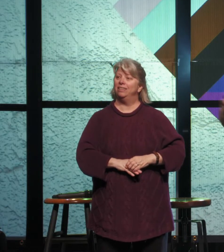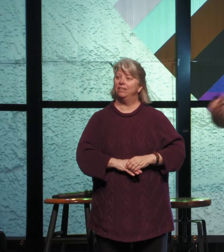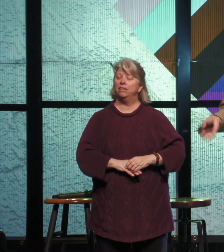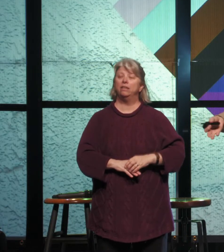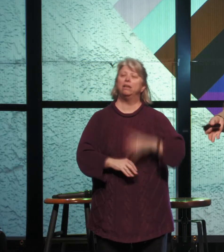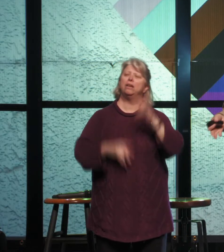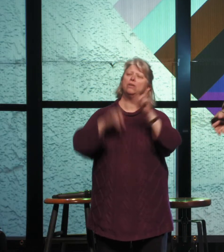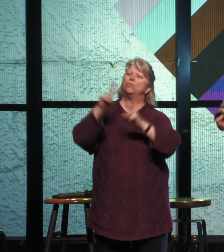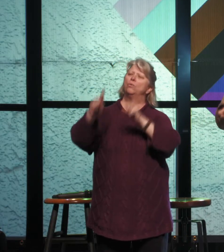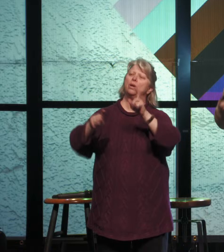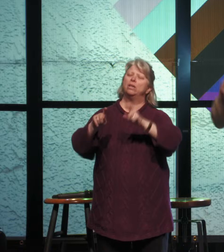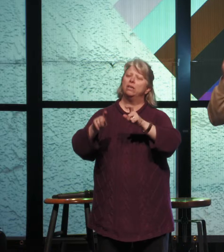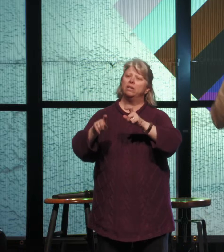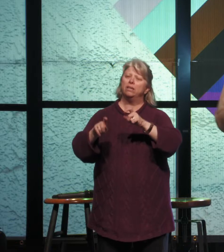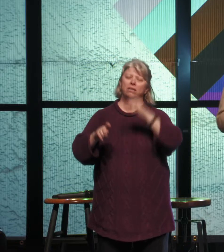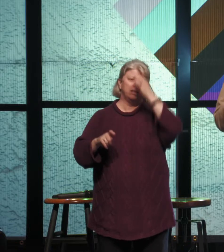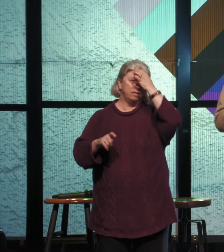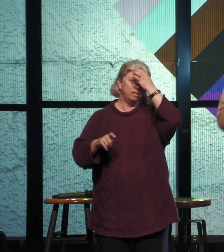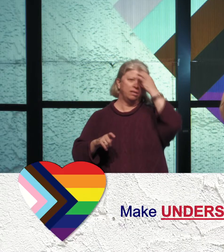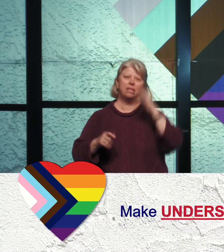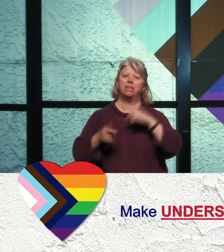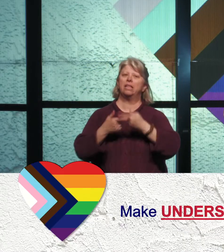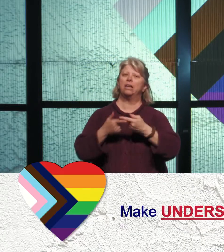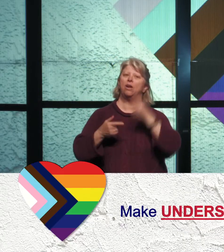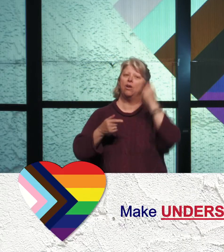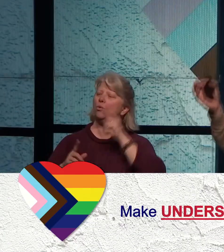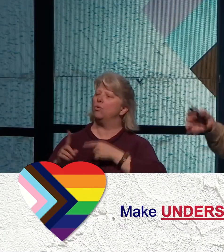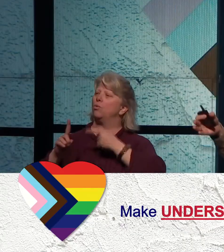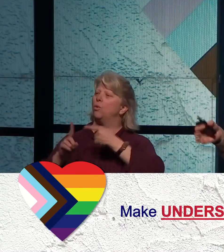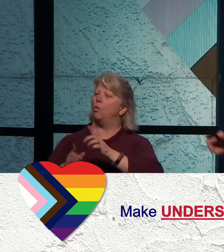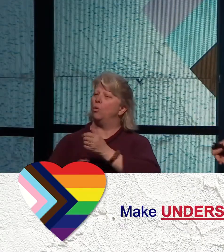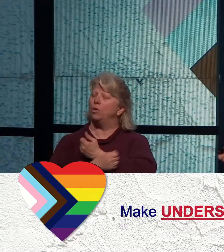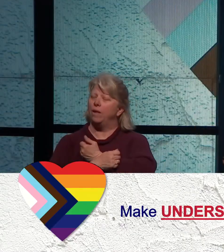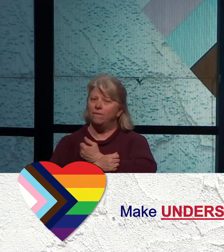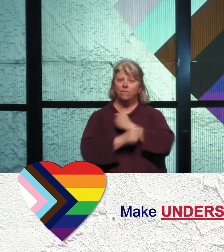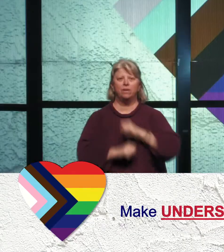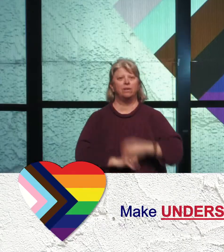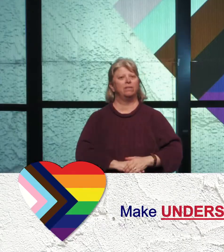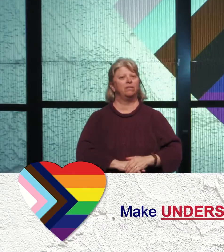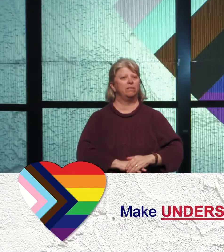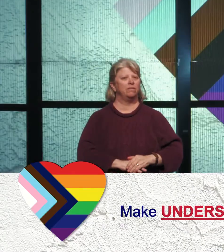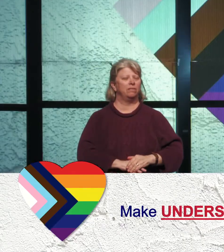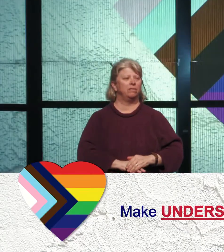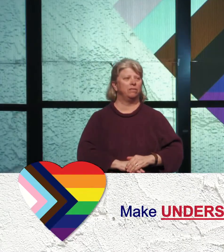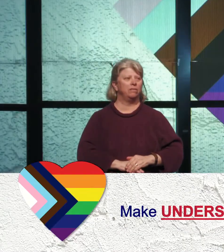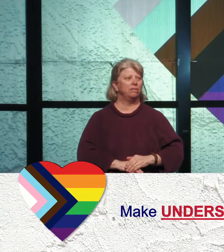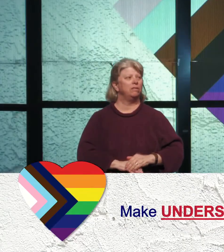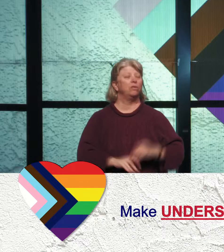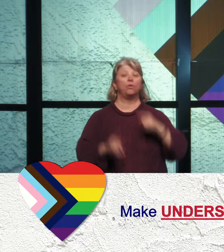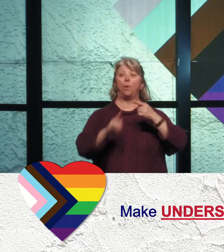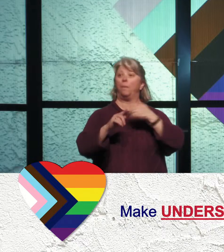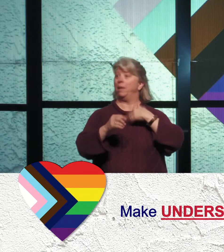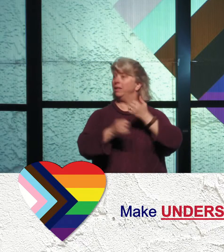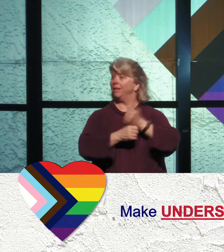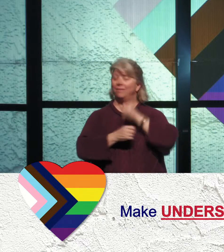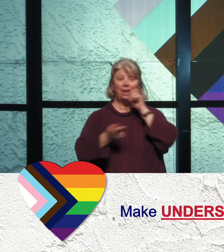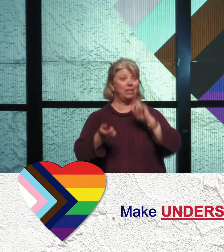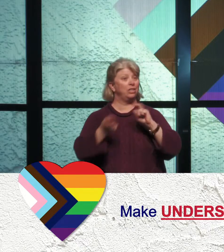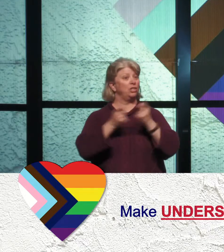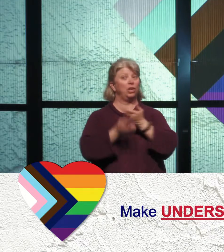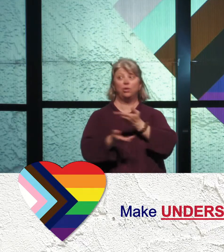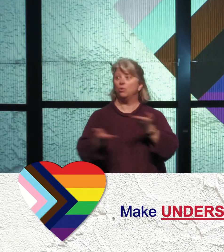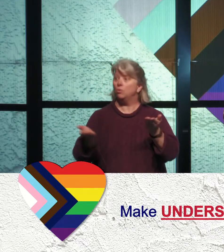But ask questions and make understanding the goal of your love. The goal of my love is not to change